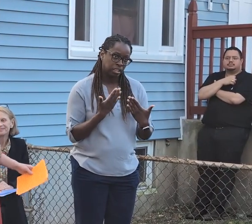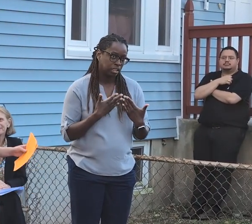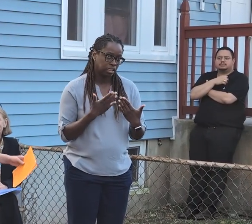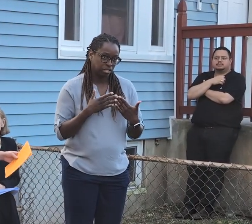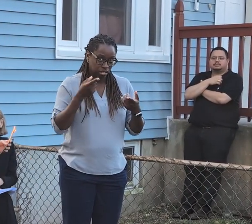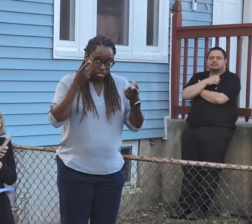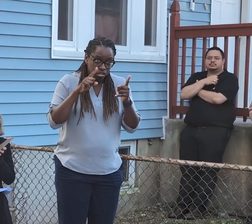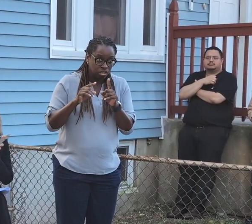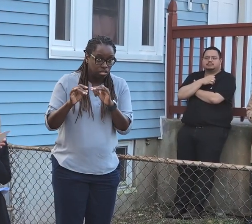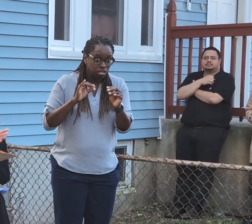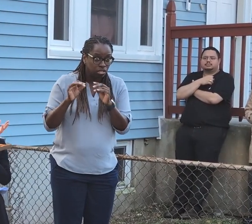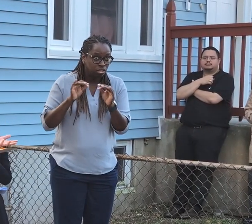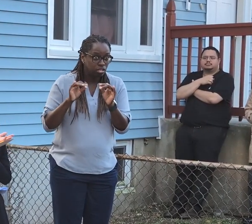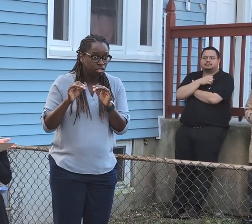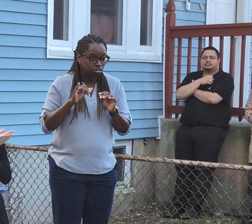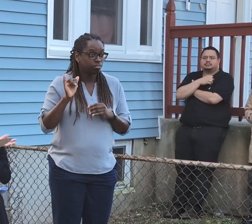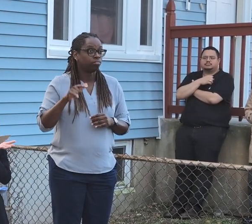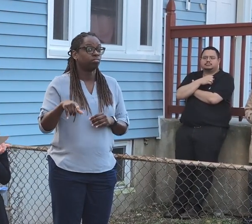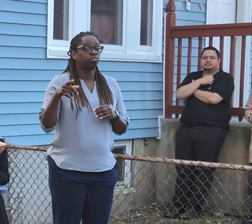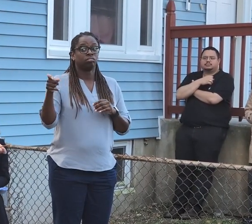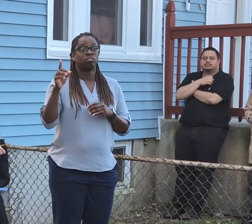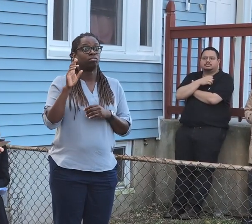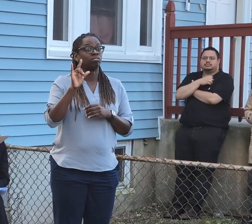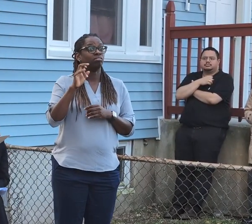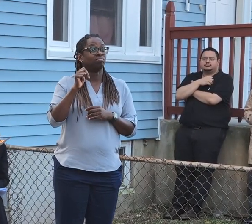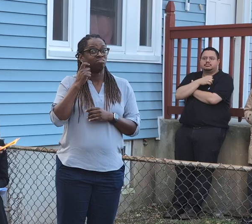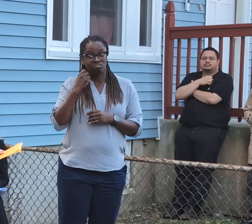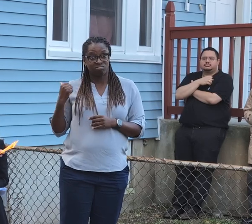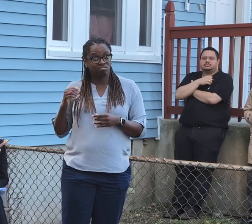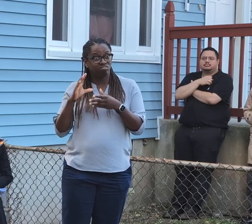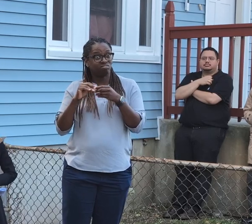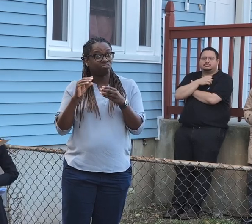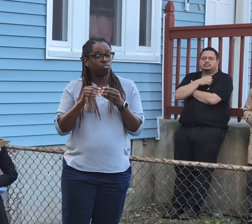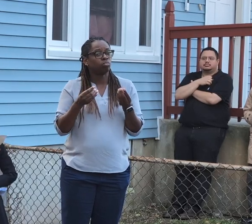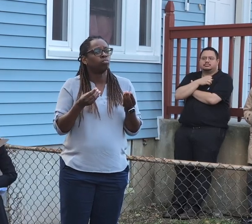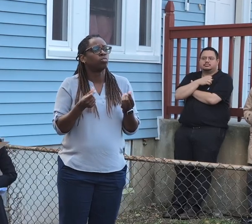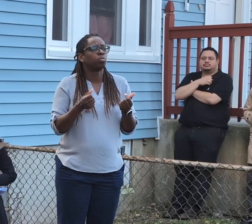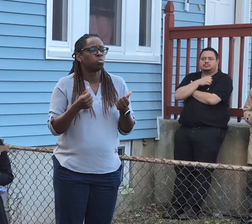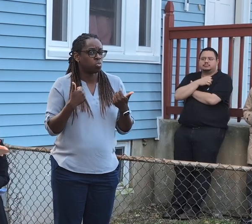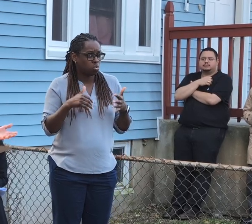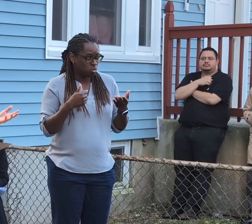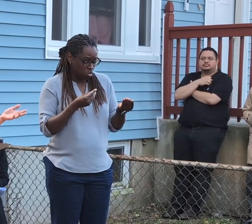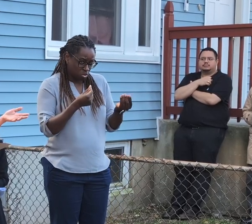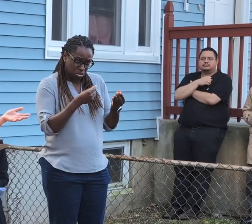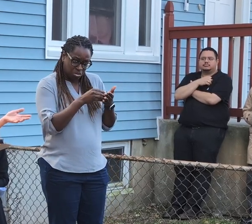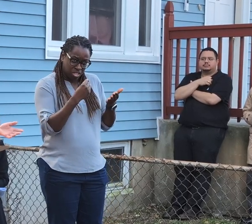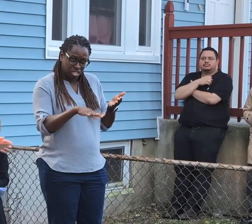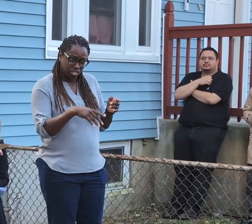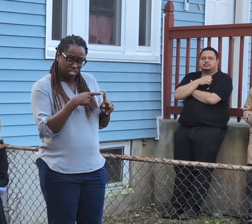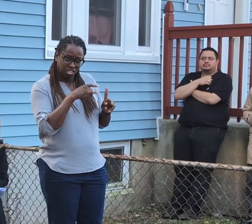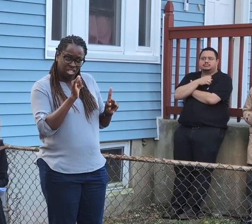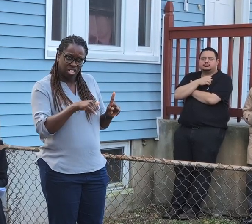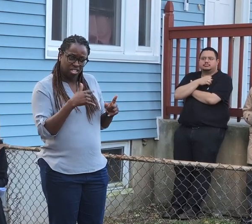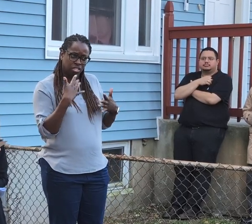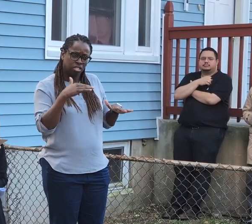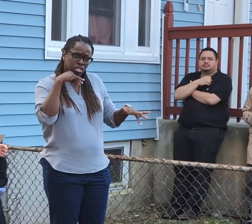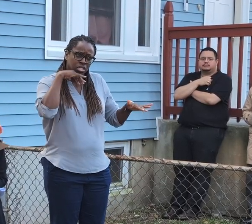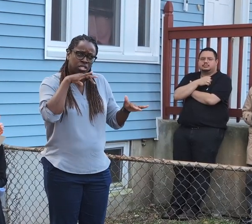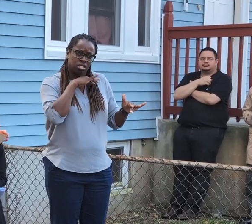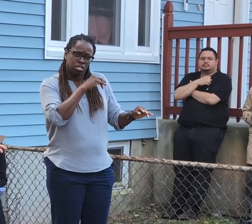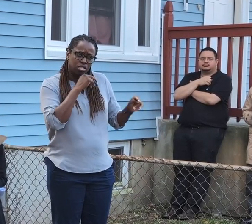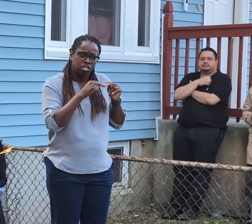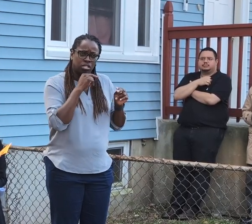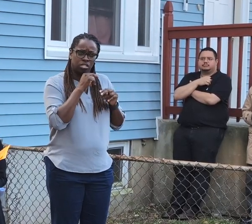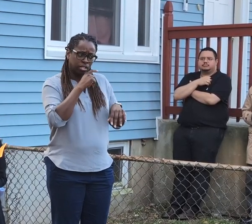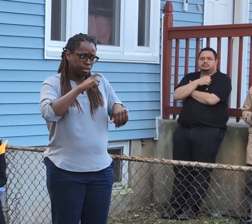it's not easy. Each property that we acquire is an act of total love. It takes a lot of time. And the folks at the city have been